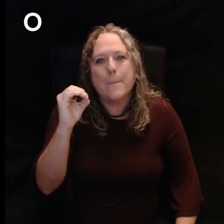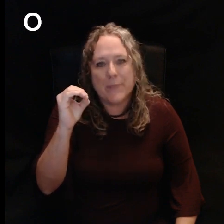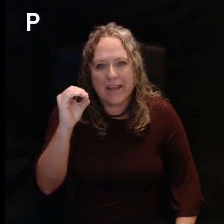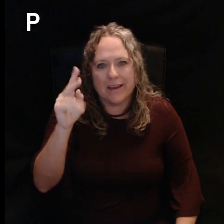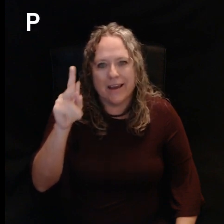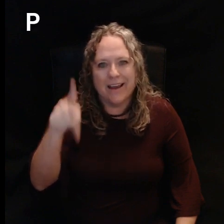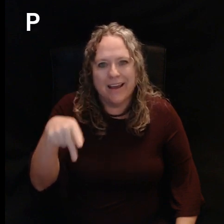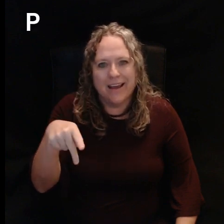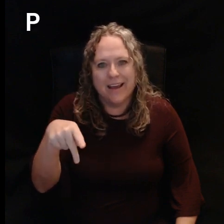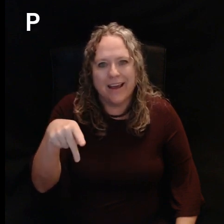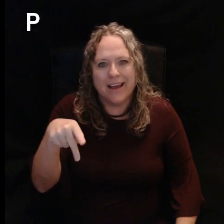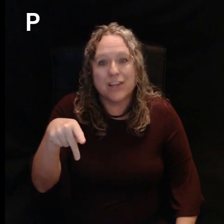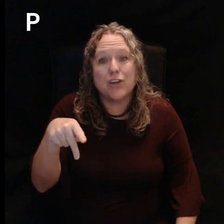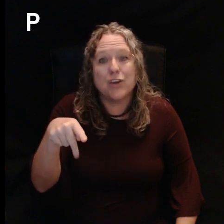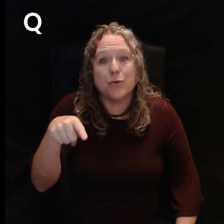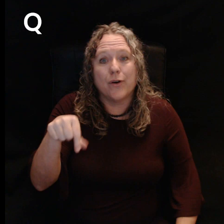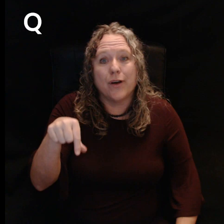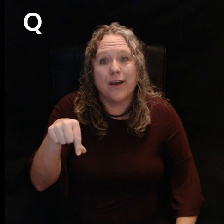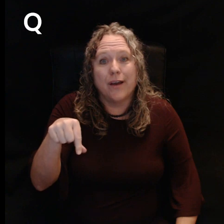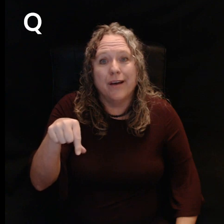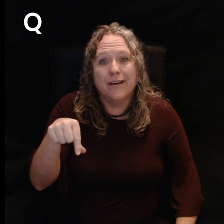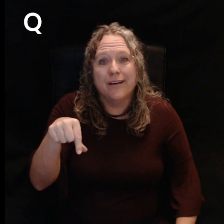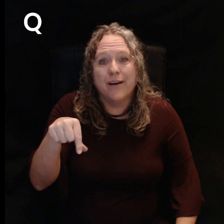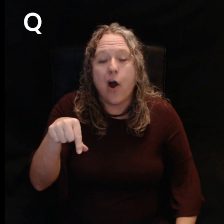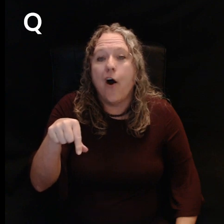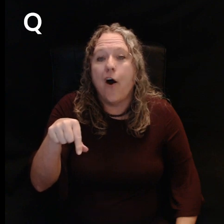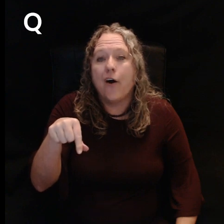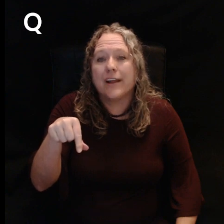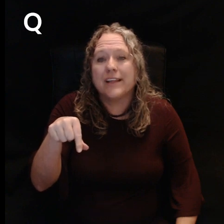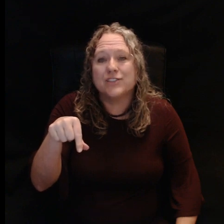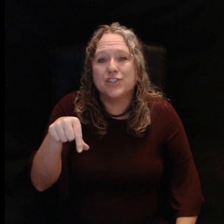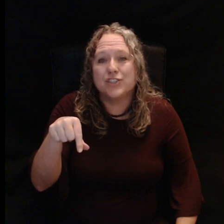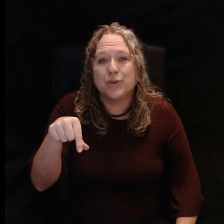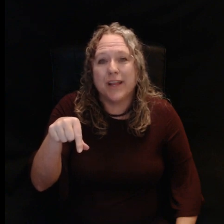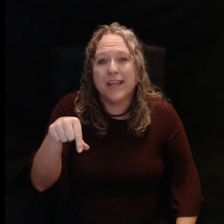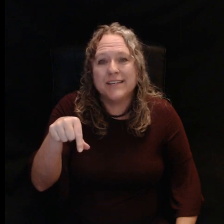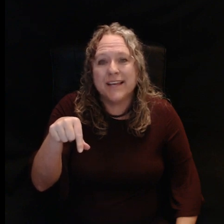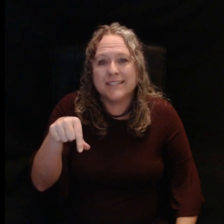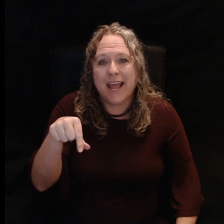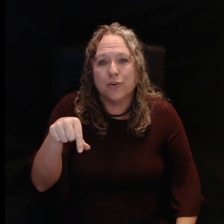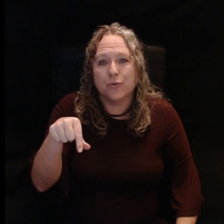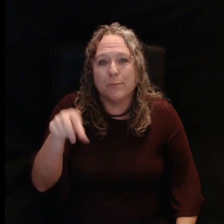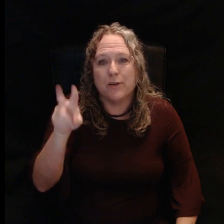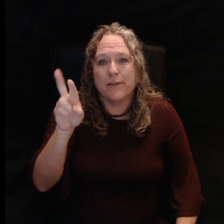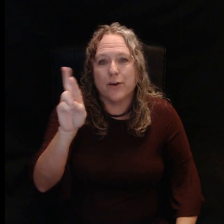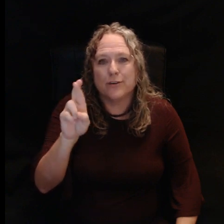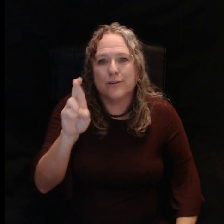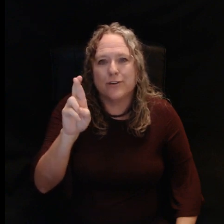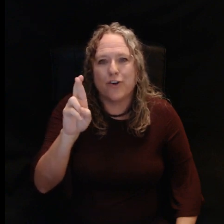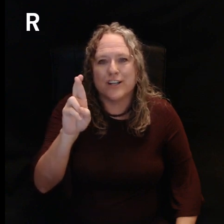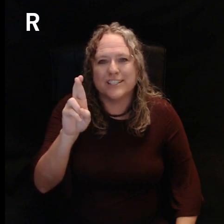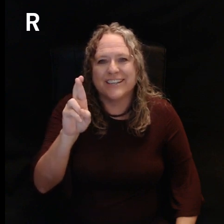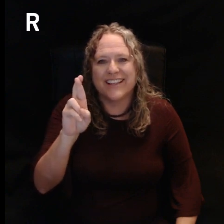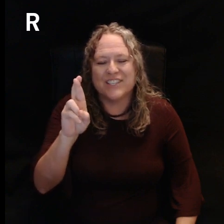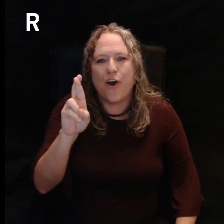P, Q. R is just your index and your middle finger crossed. That's an